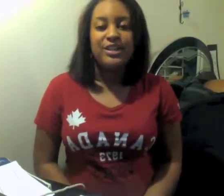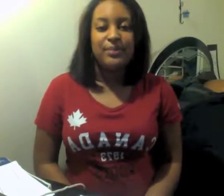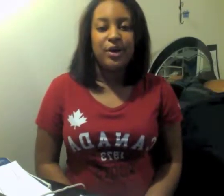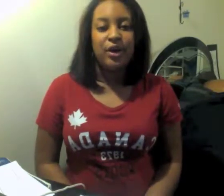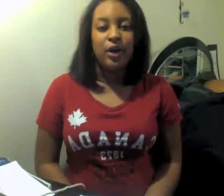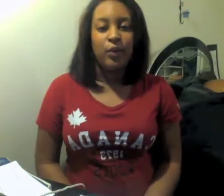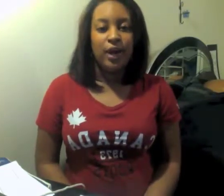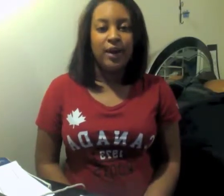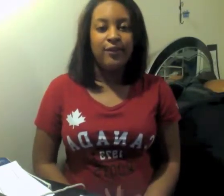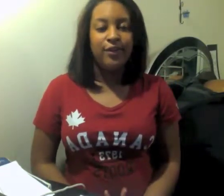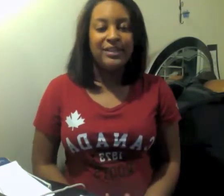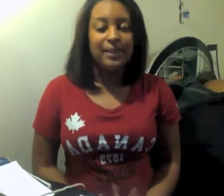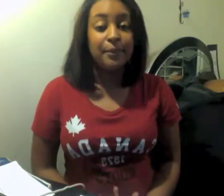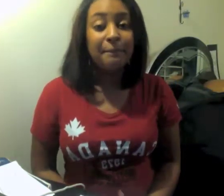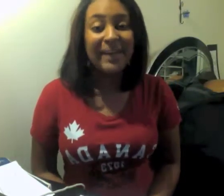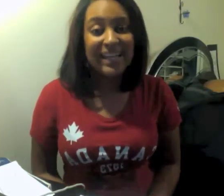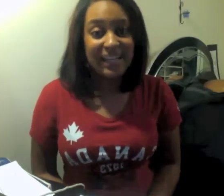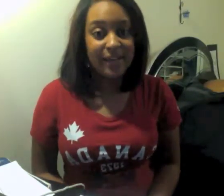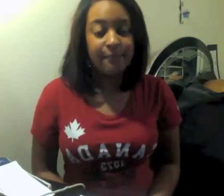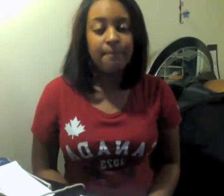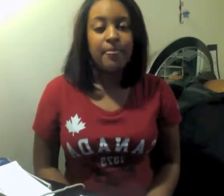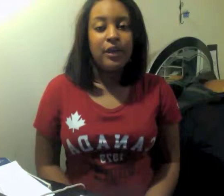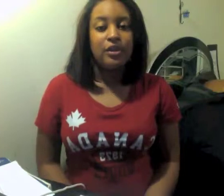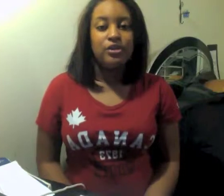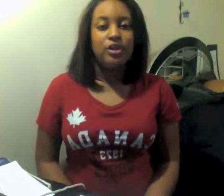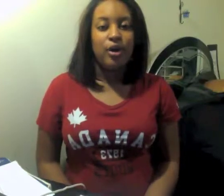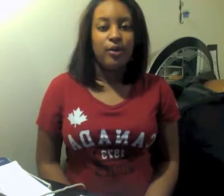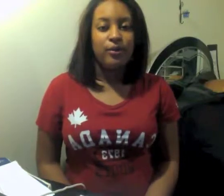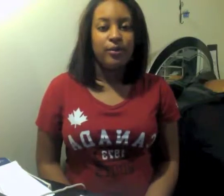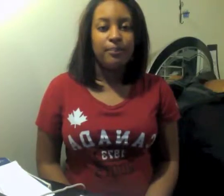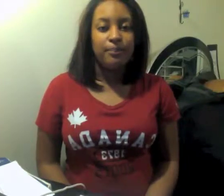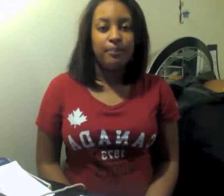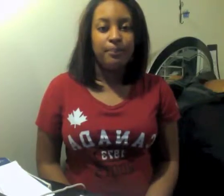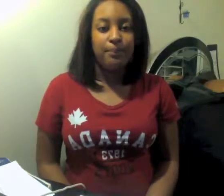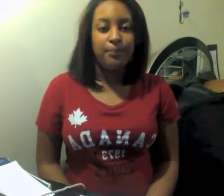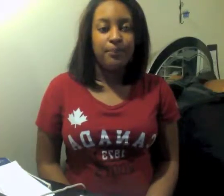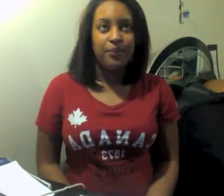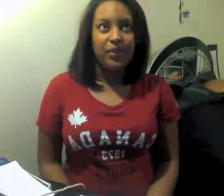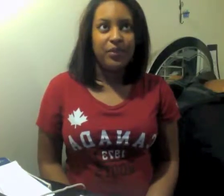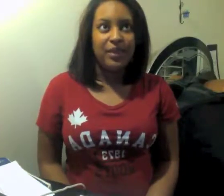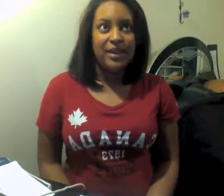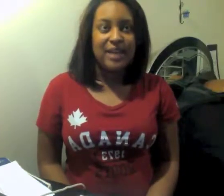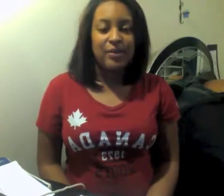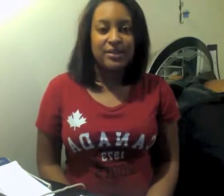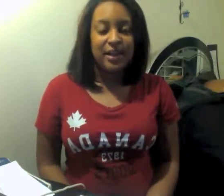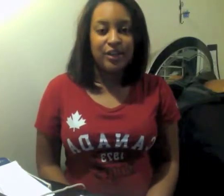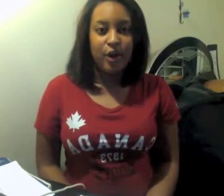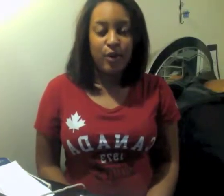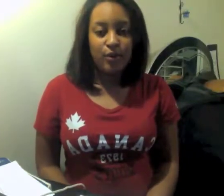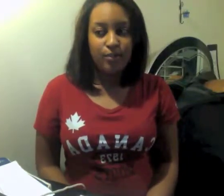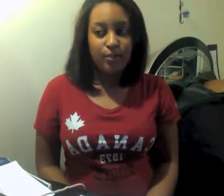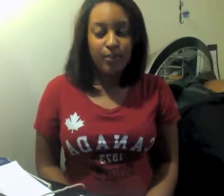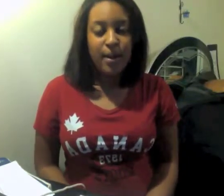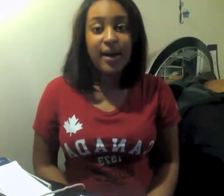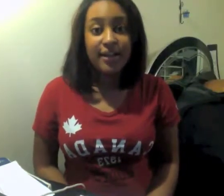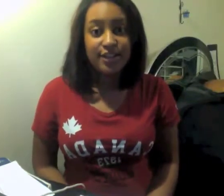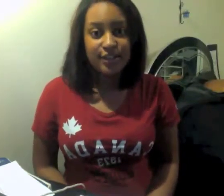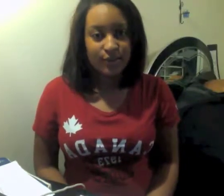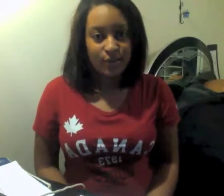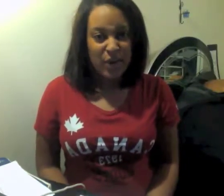fingerspell a word, for example, money, don't, as I would say, don't punch the